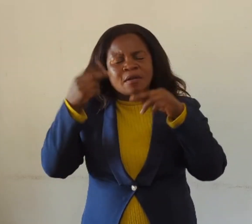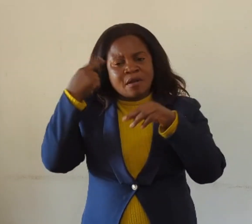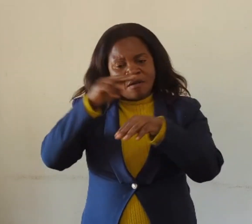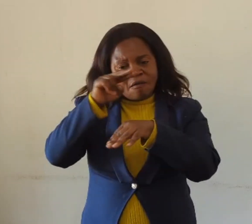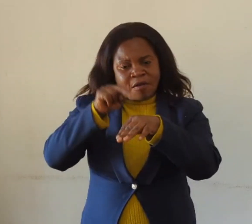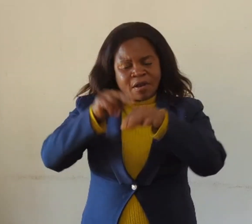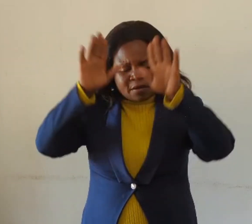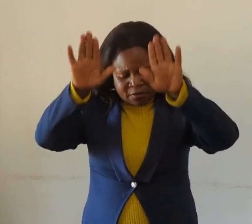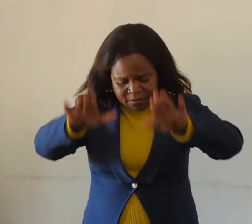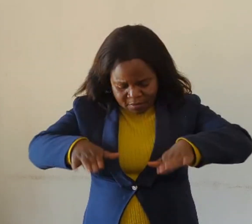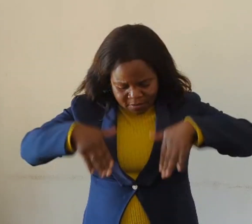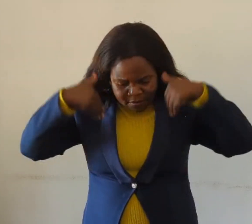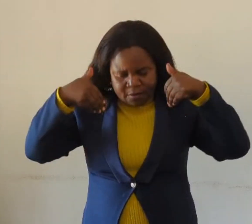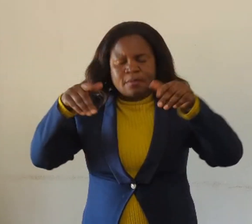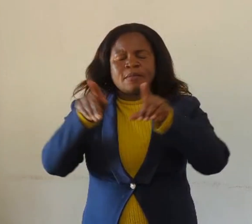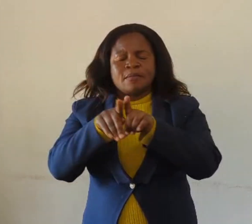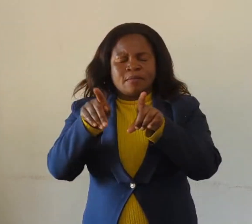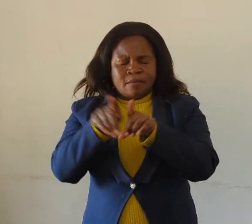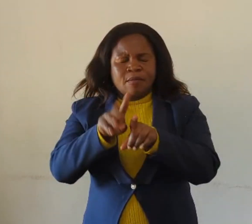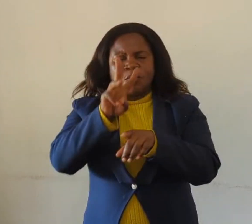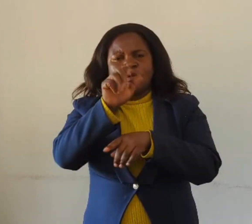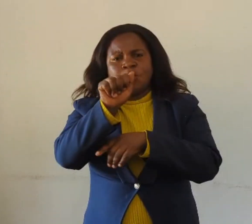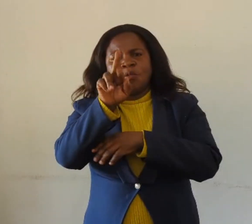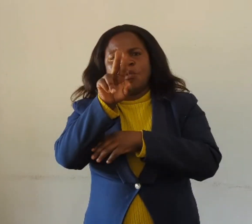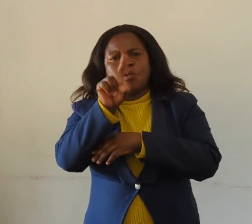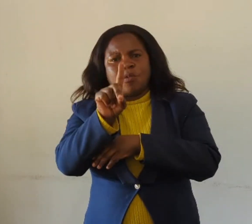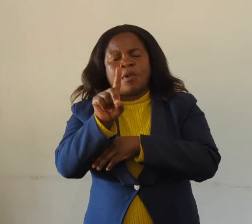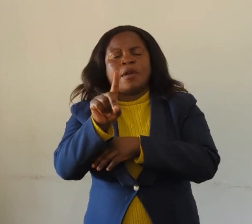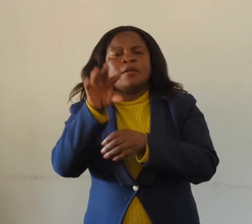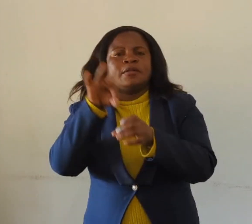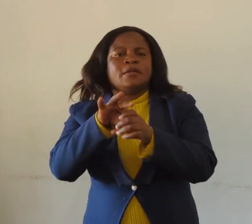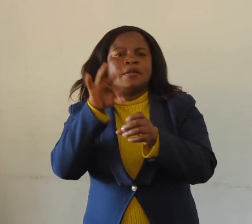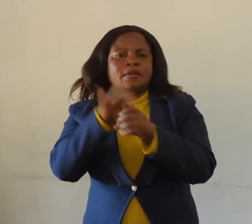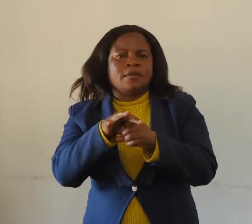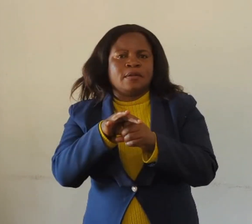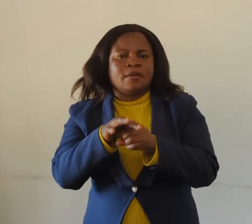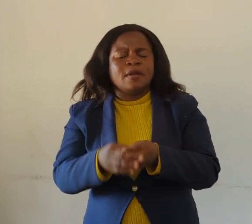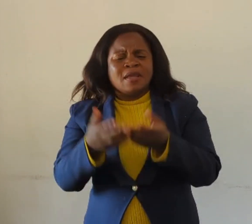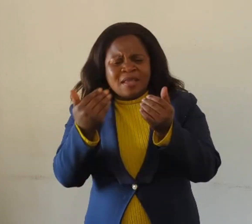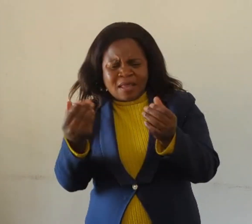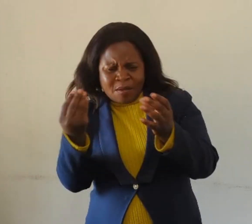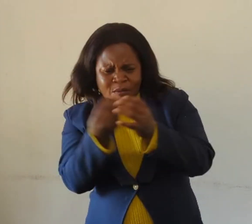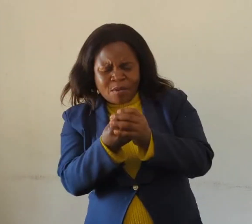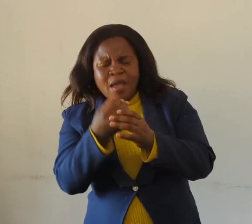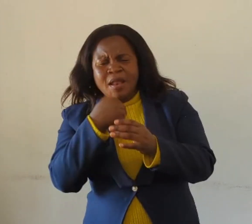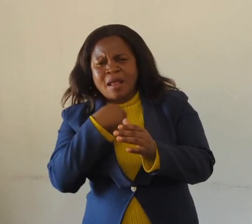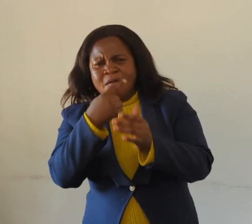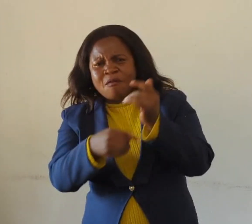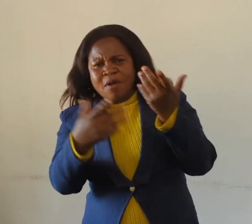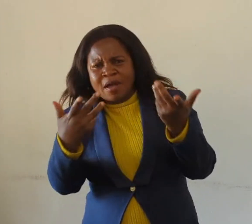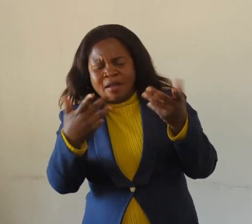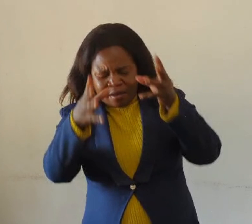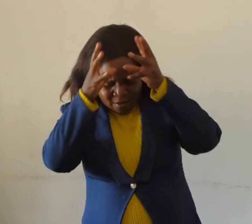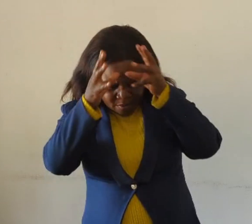Assembly and ward elections. The amendment now includes presidential, member of